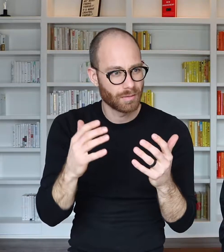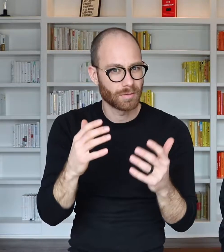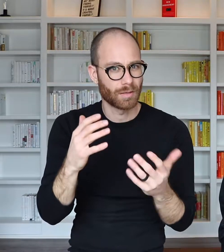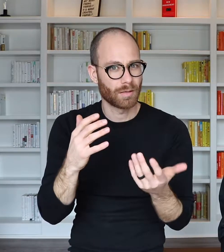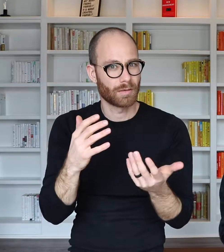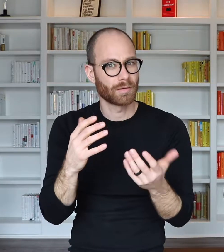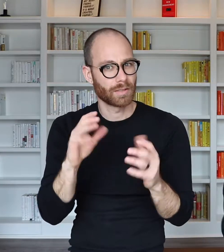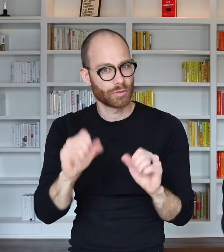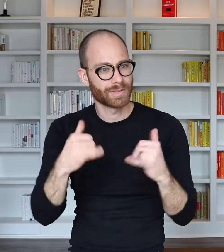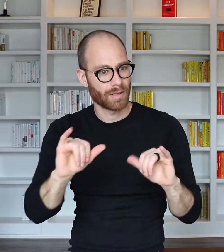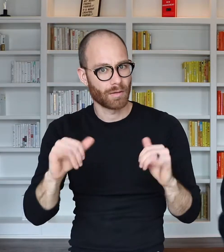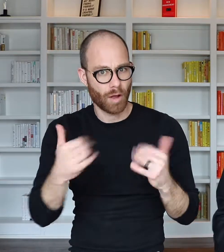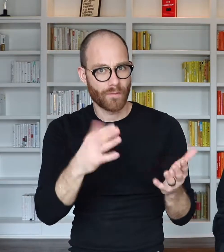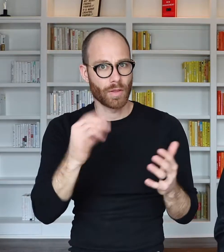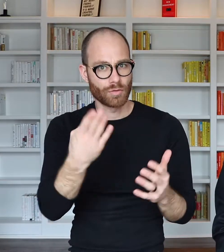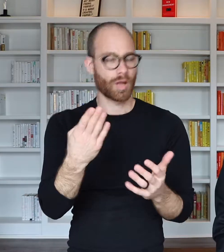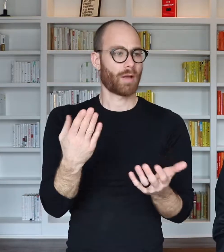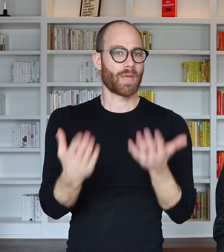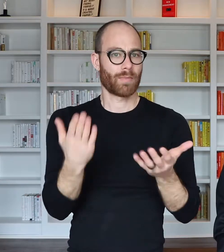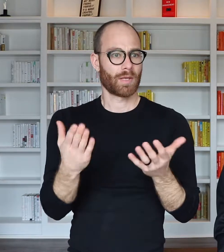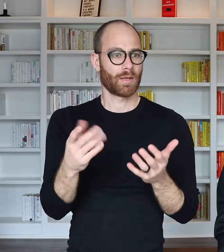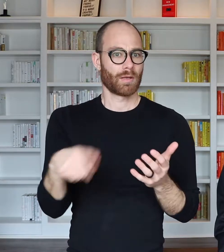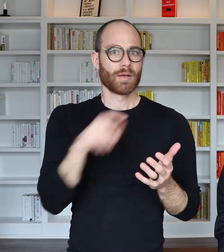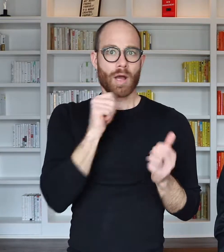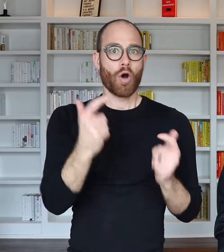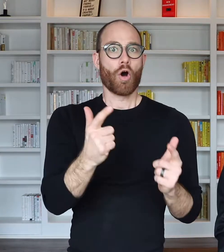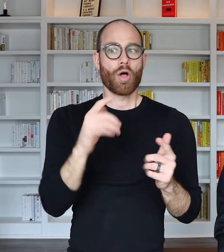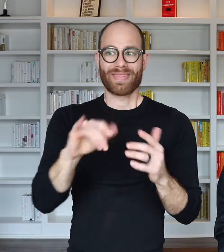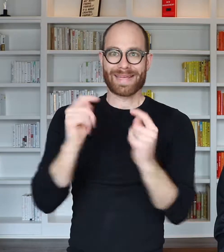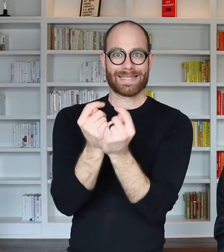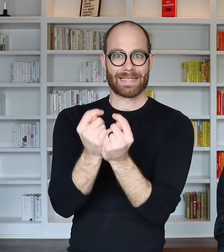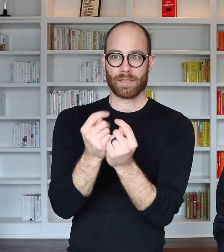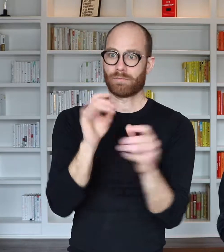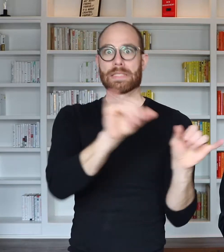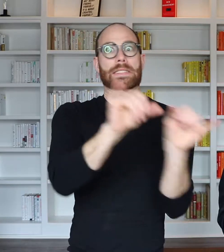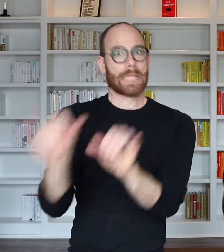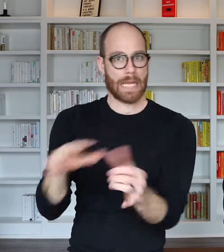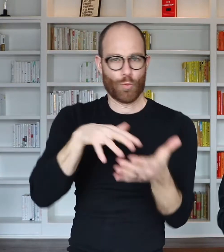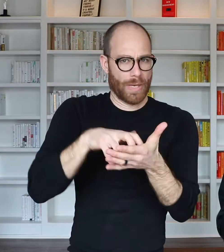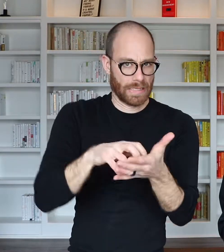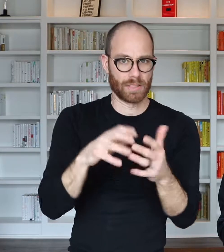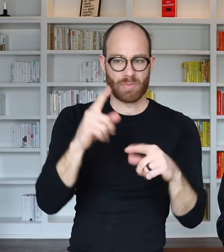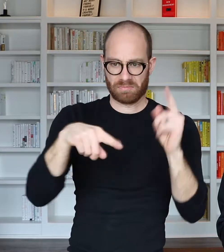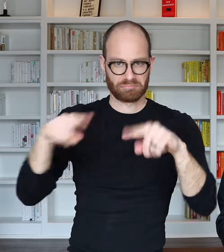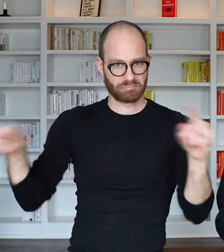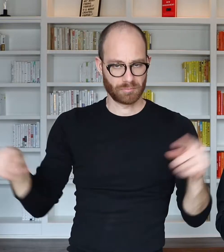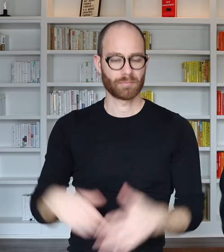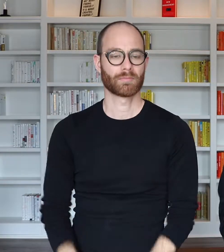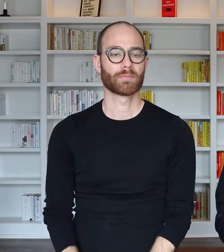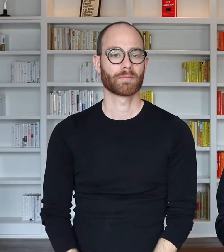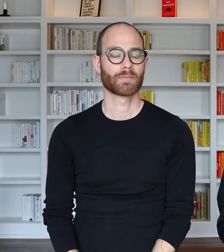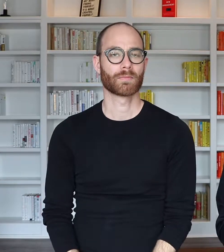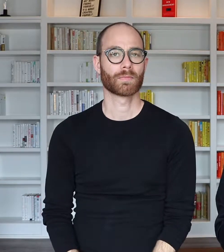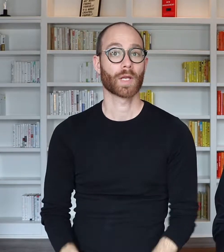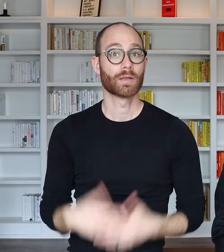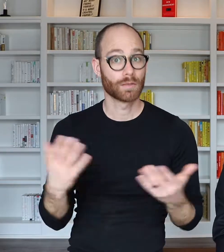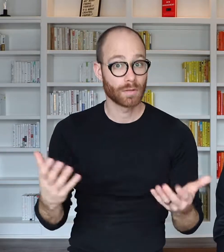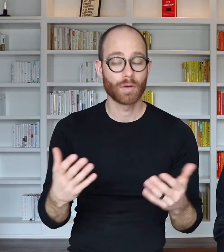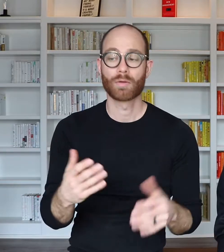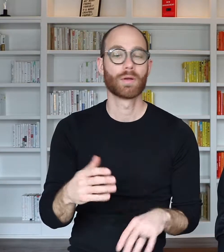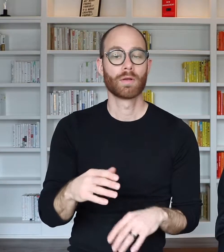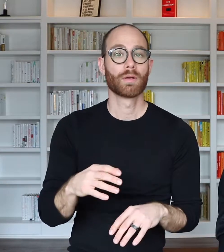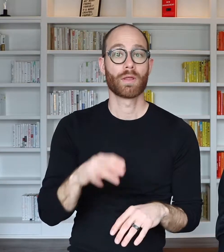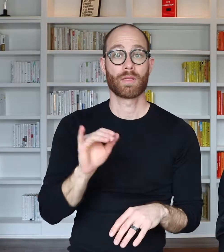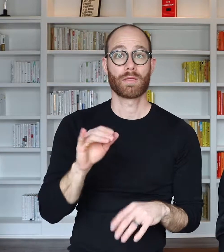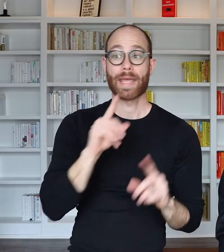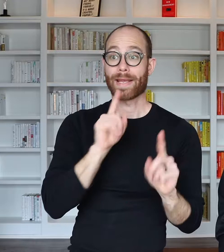killer, because they know that not everyone in their team is going to be weak in that area. So knowing that, the best answer to the what's your